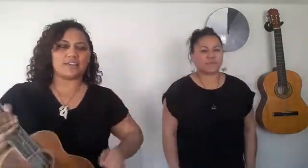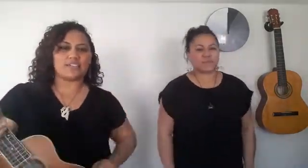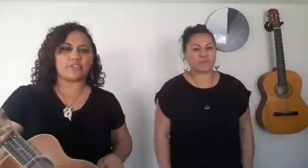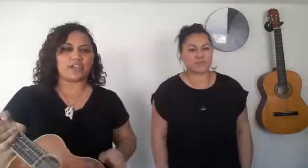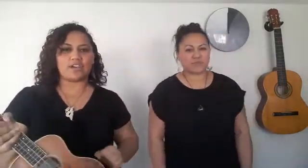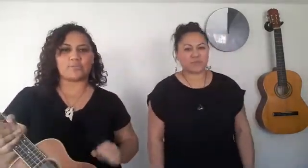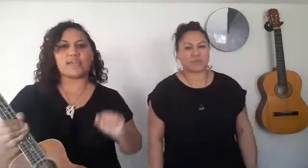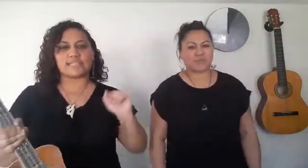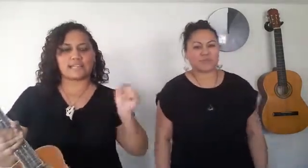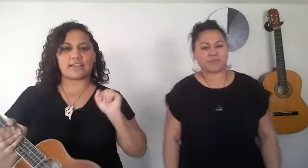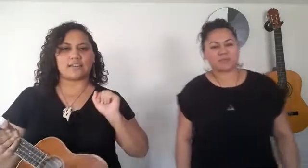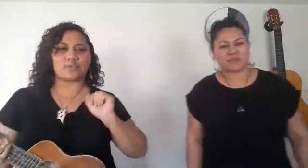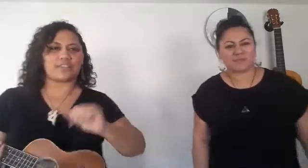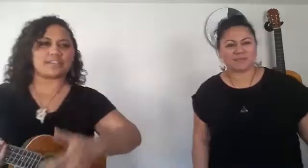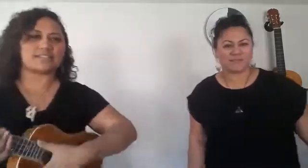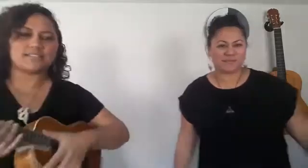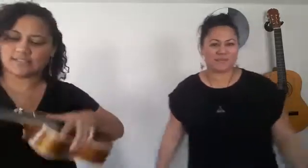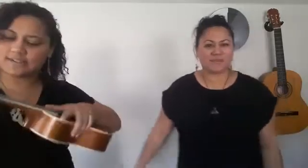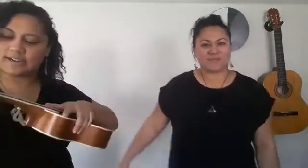if you're at home, sing along with us. All right.